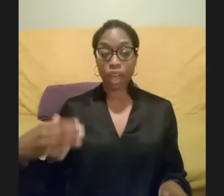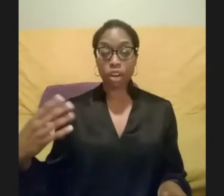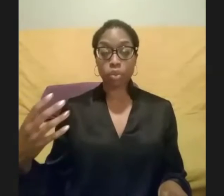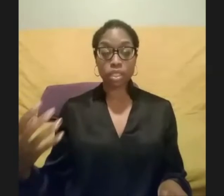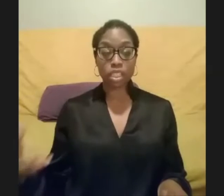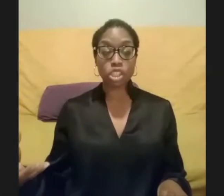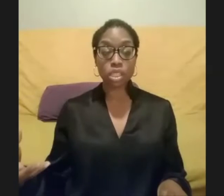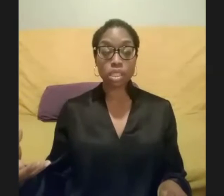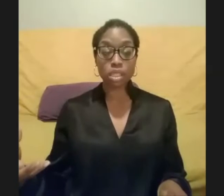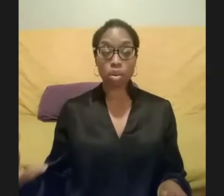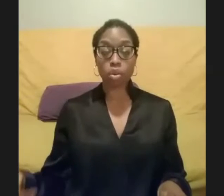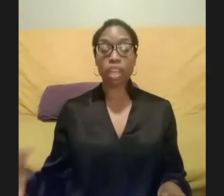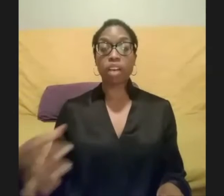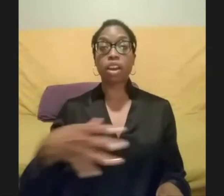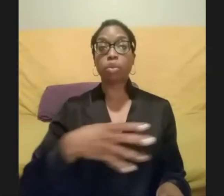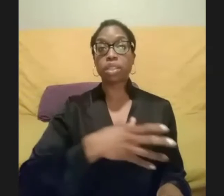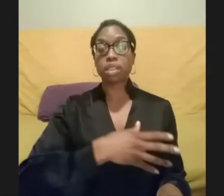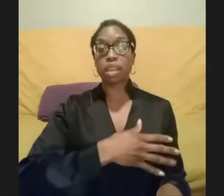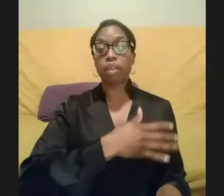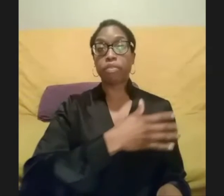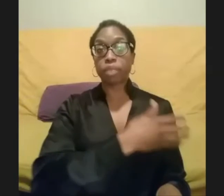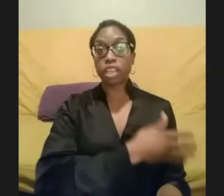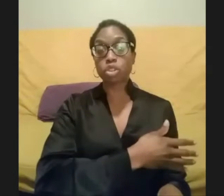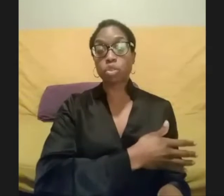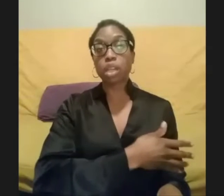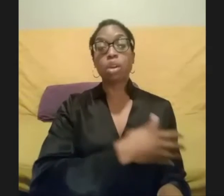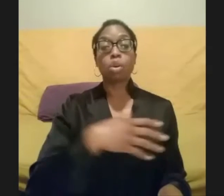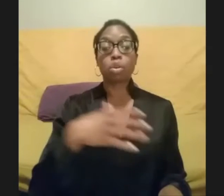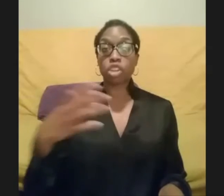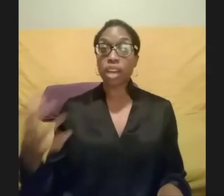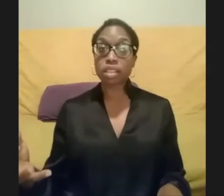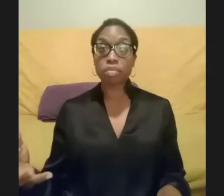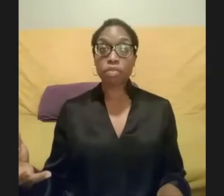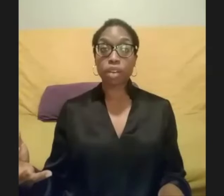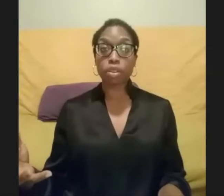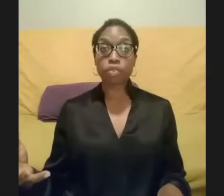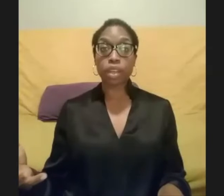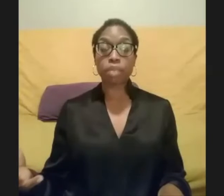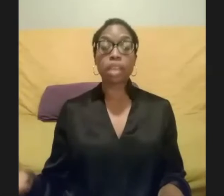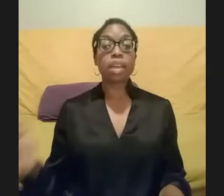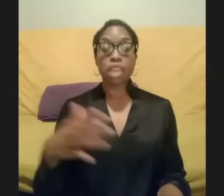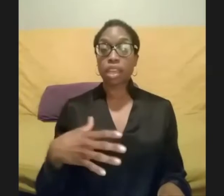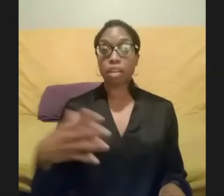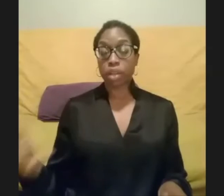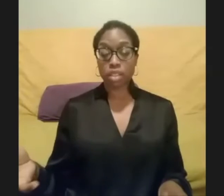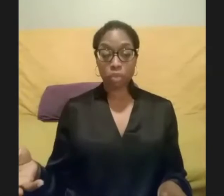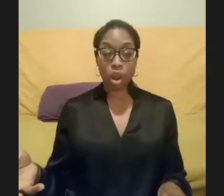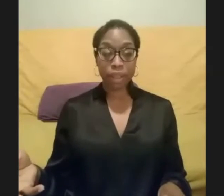risk lesions, or they have a higher risk of family history or genetics that have been found in their family, they can get a breast